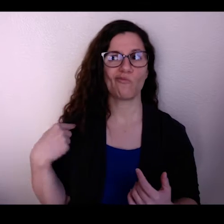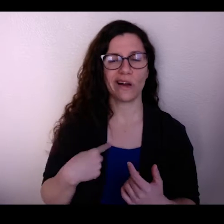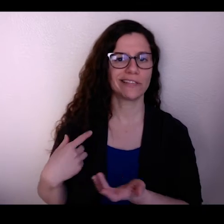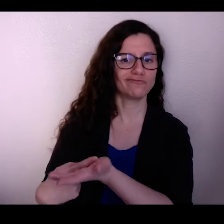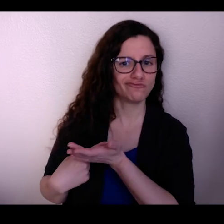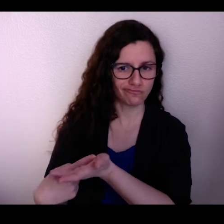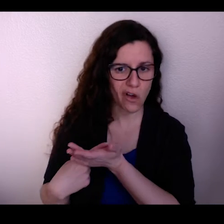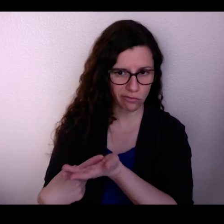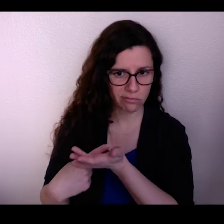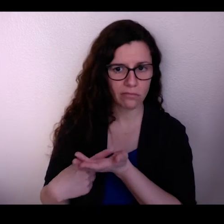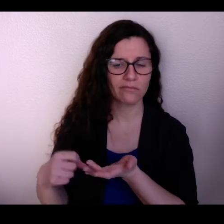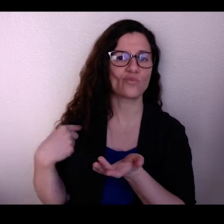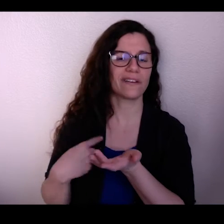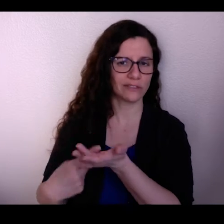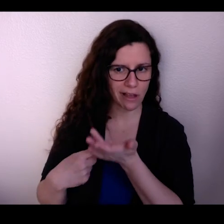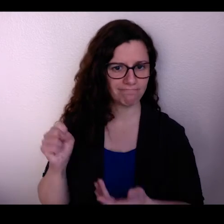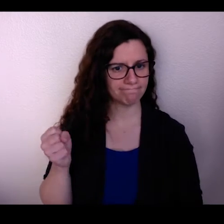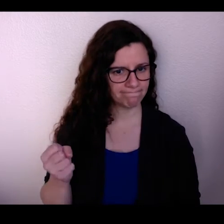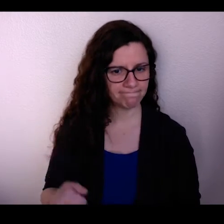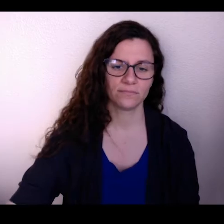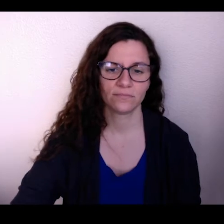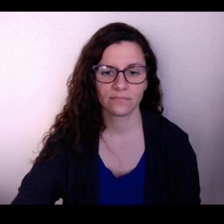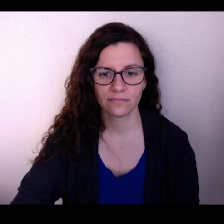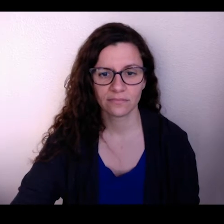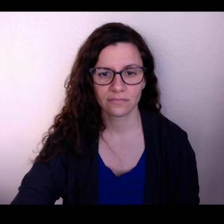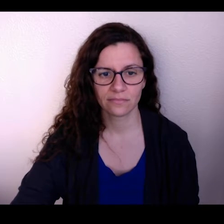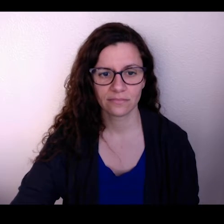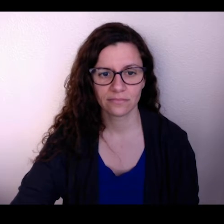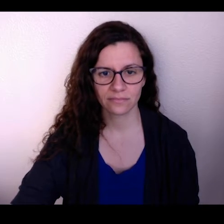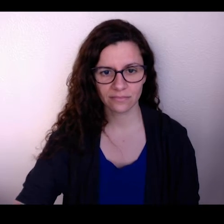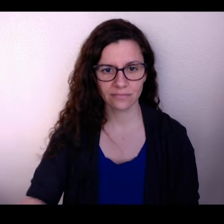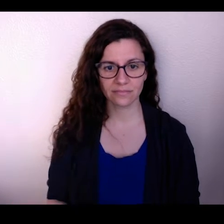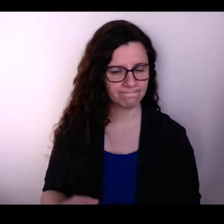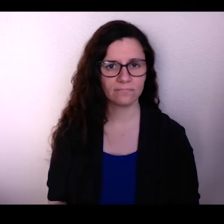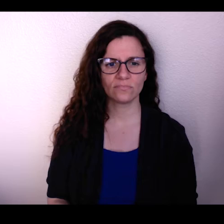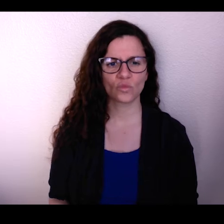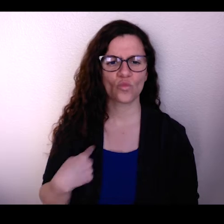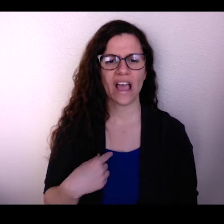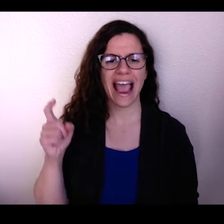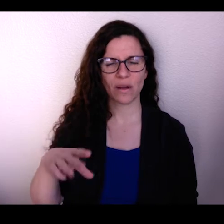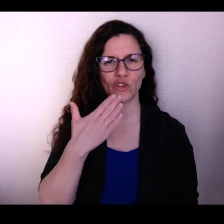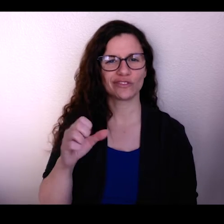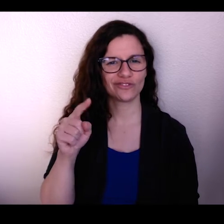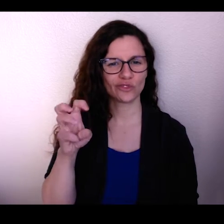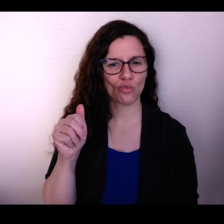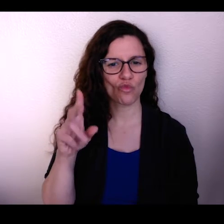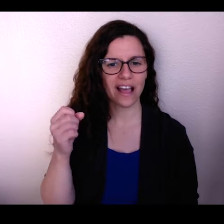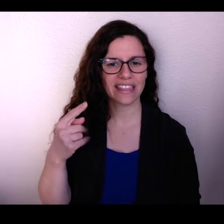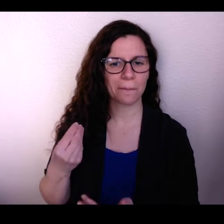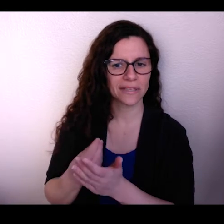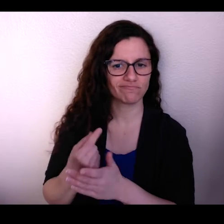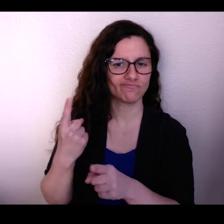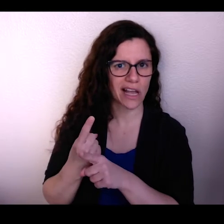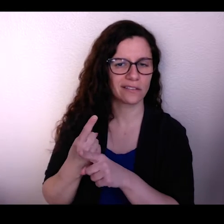about it. It's not a happy topic. Yeah. Well, we have to be a good steward of the